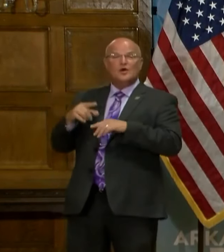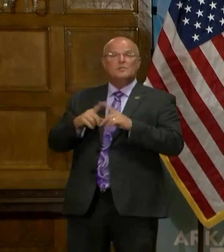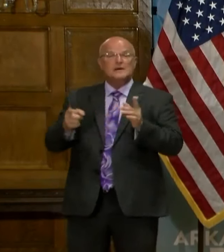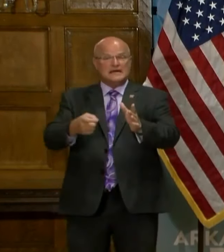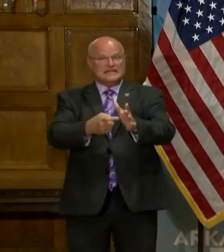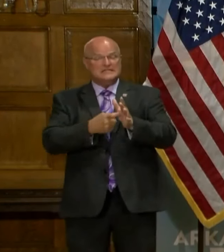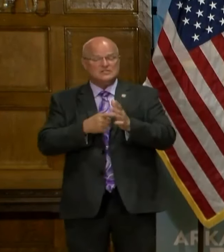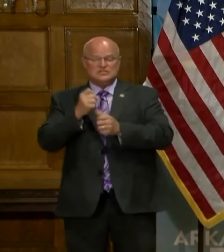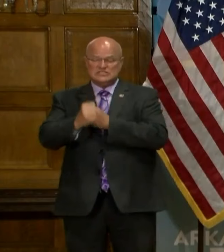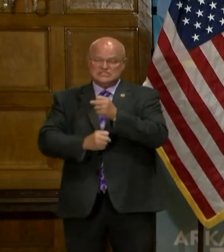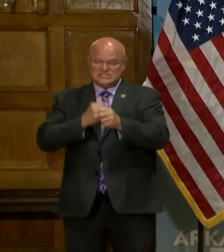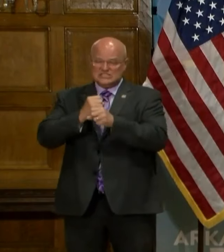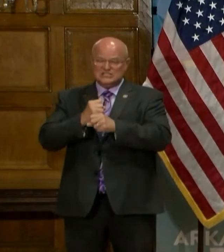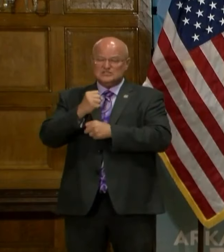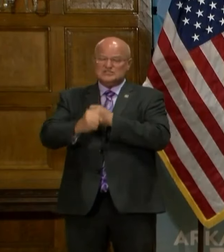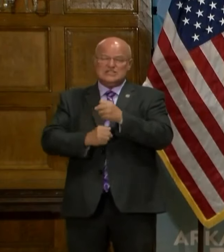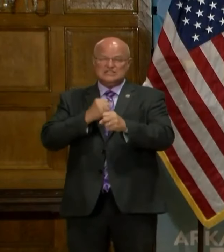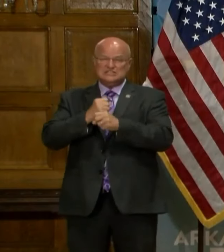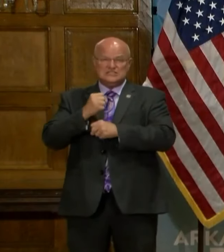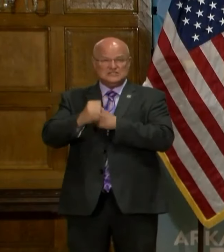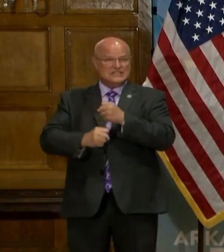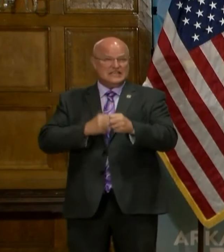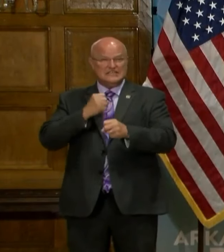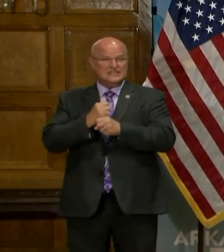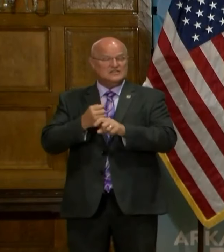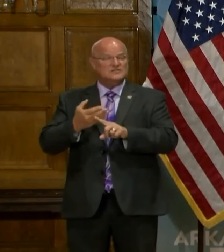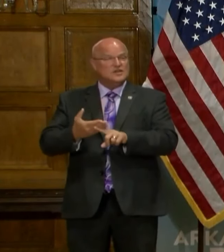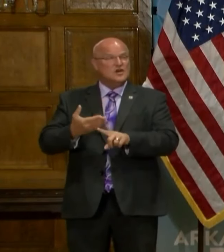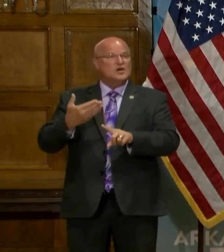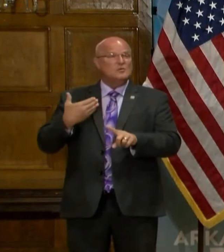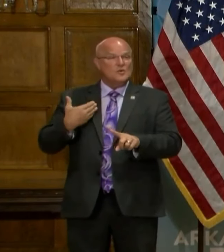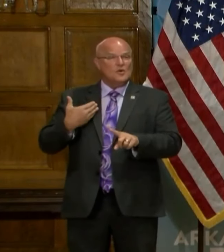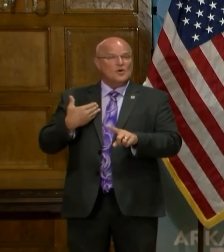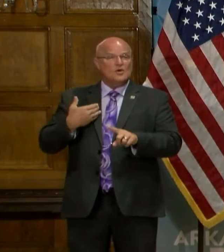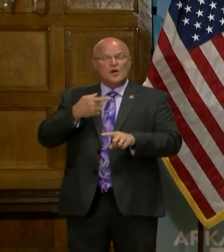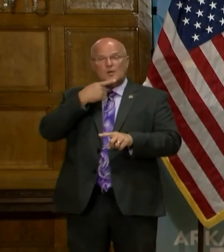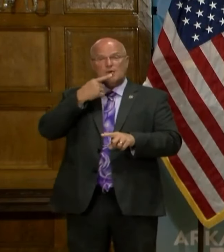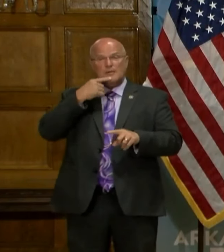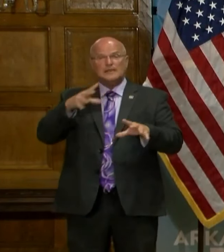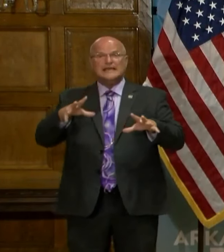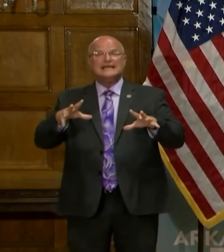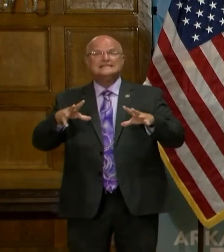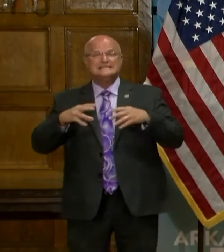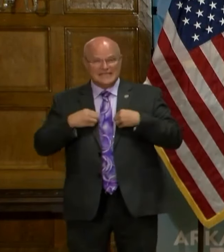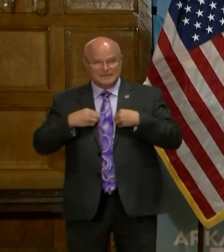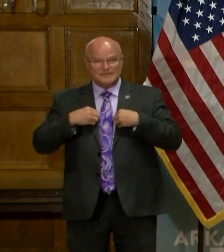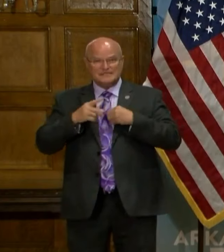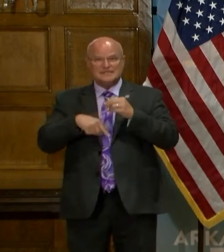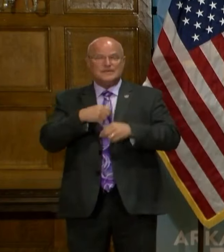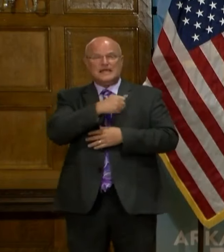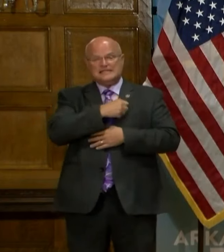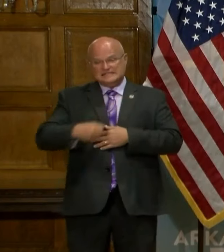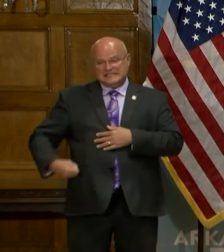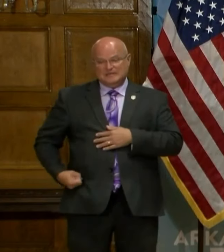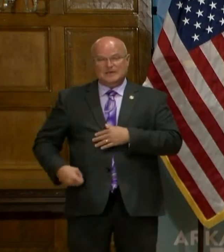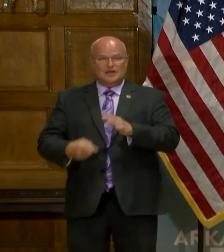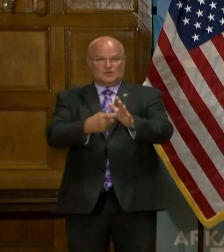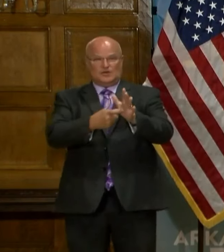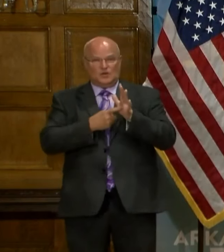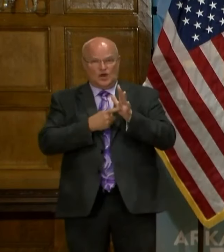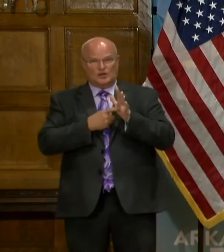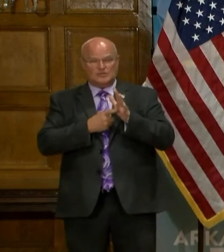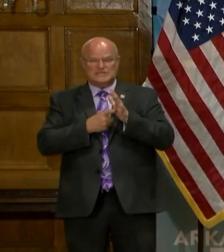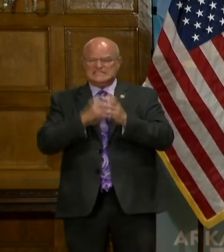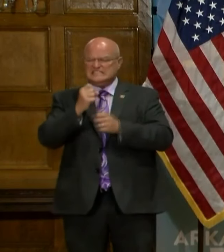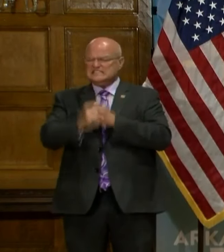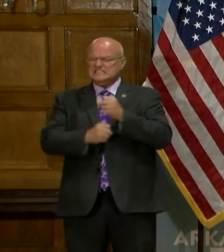it took years and years and years before there was public acceptance of seatbelt being a requirement. It